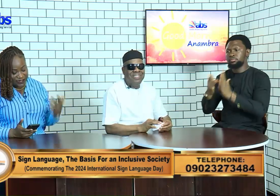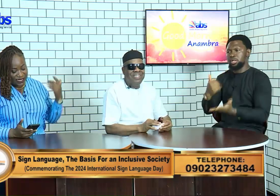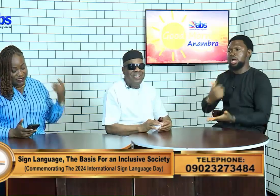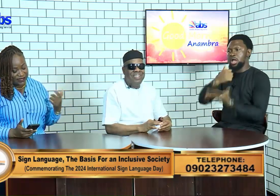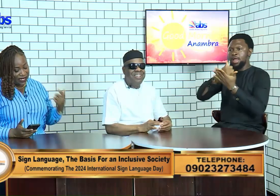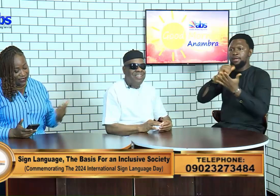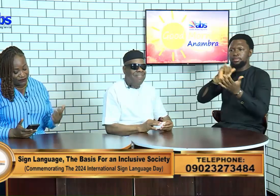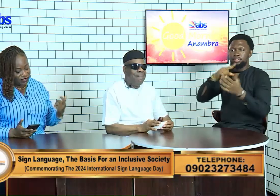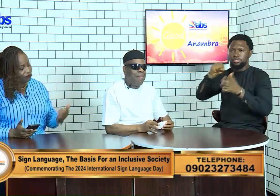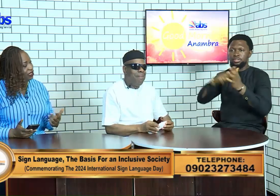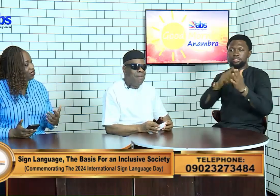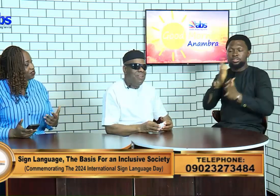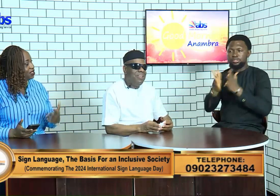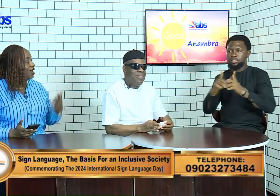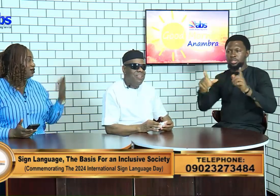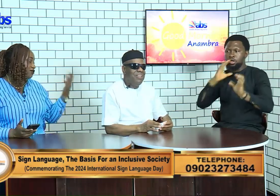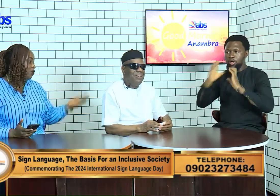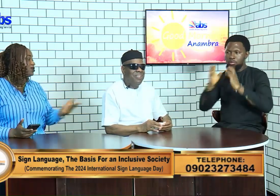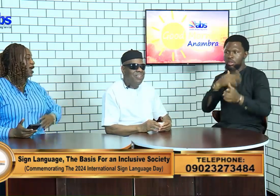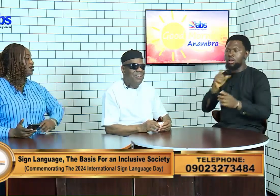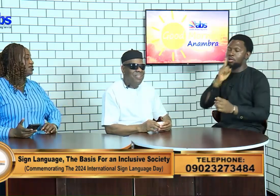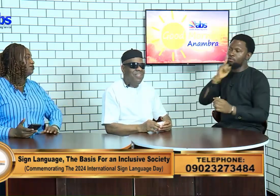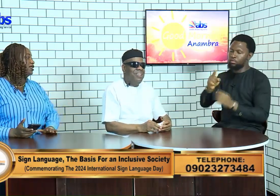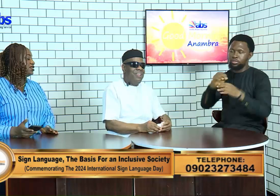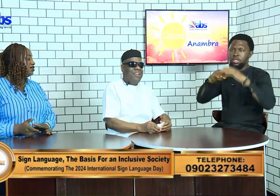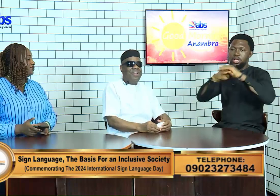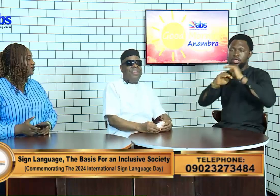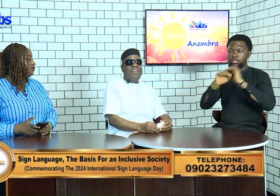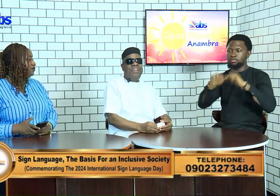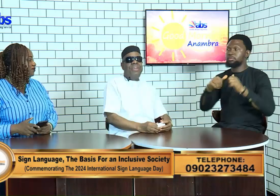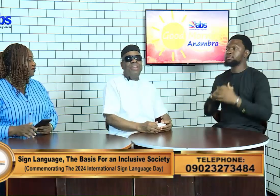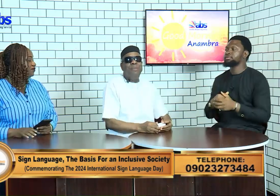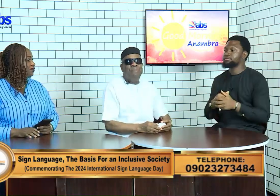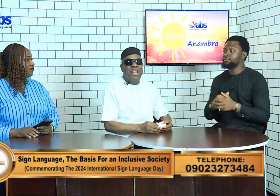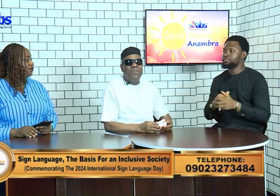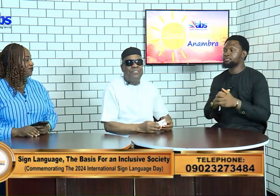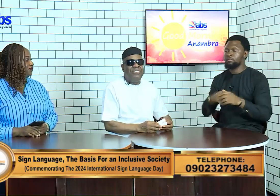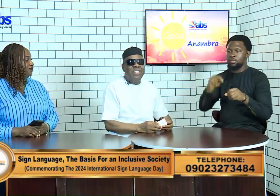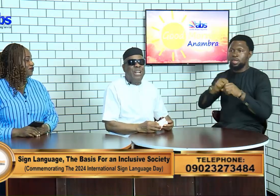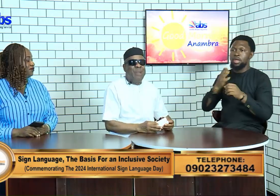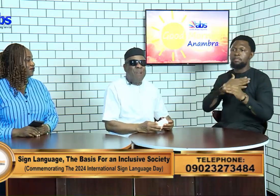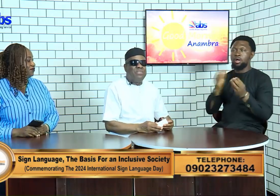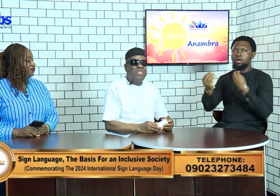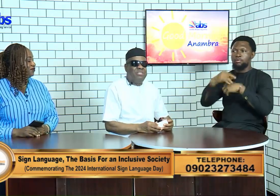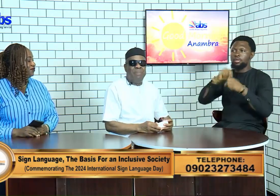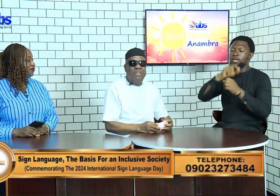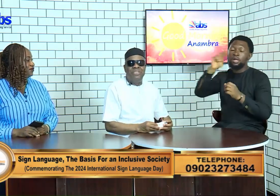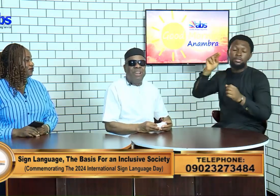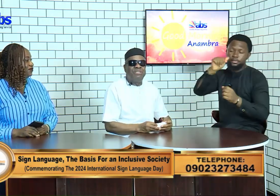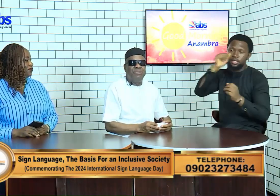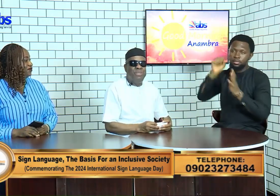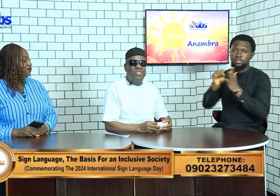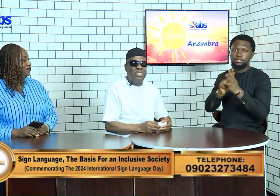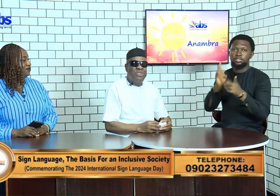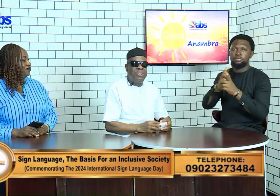enhance this sign language communication and, of course, accessibility? In my office at Anambra State Disability